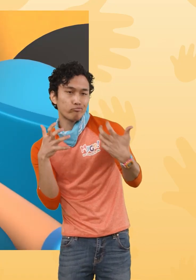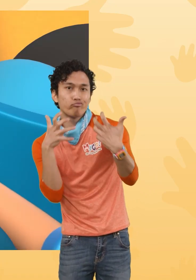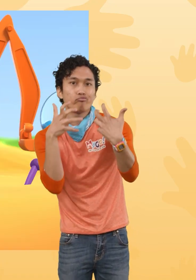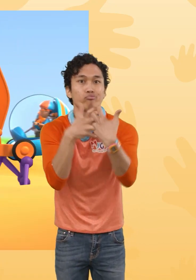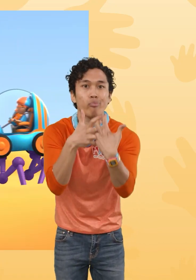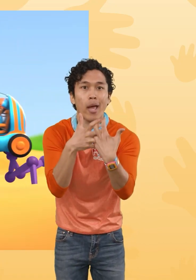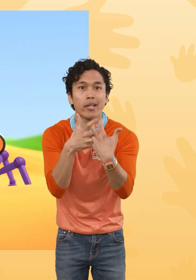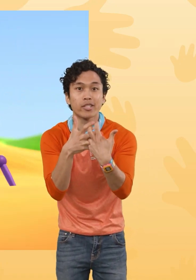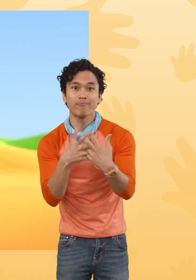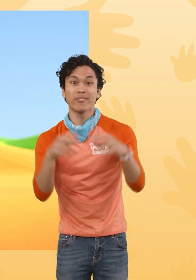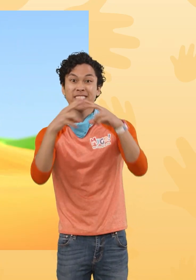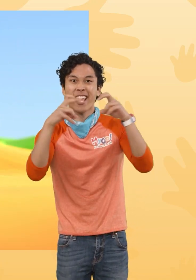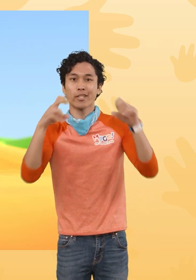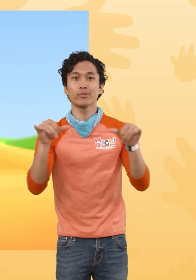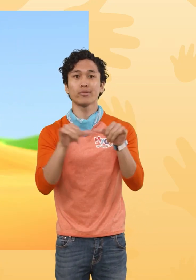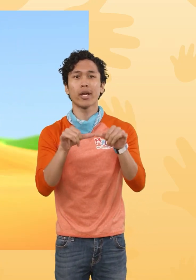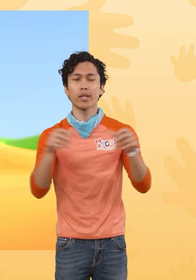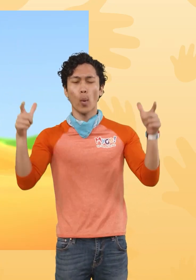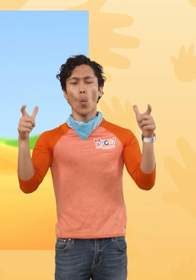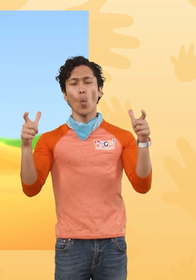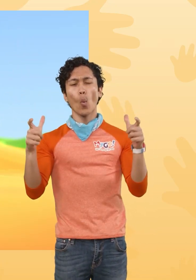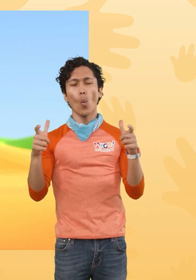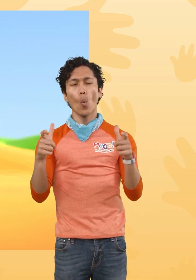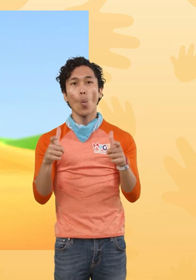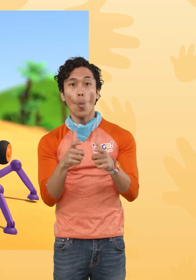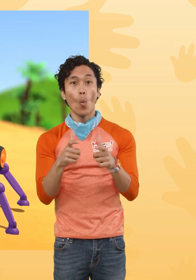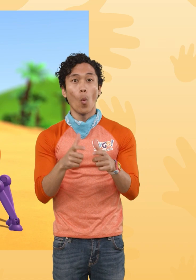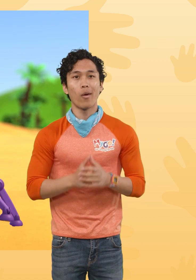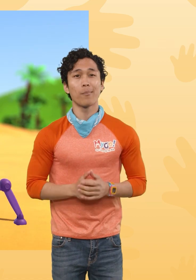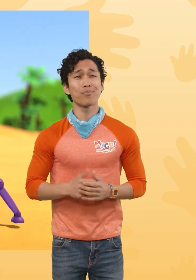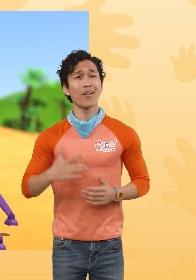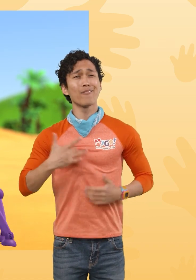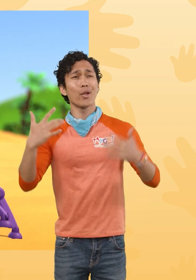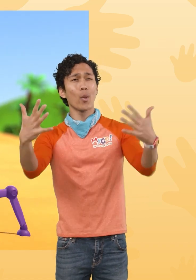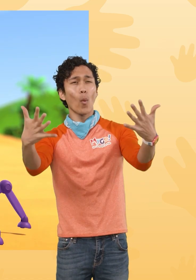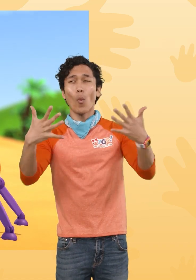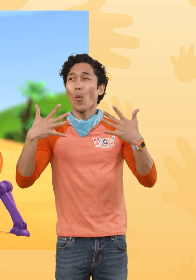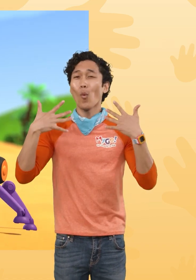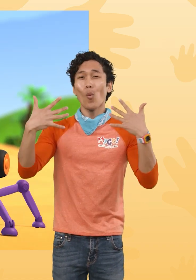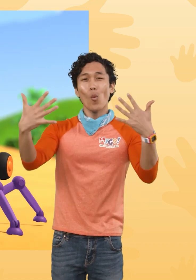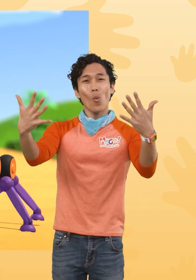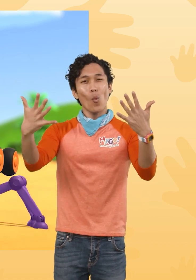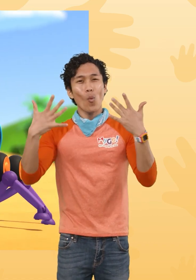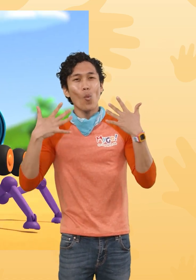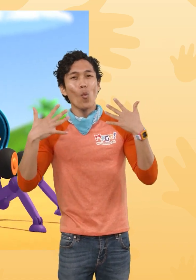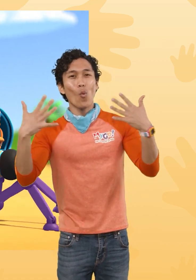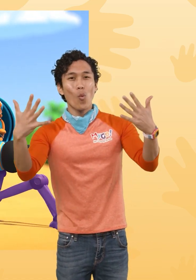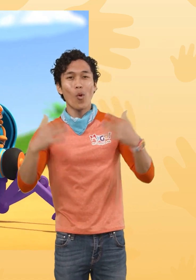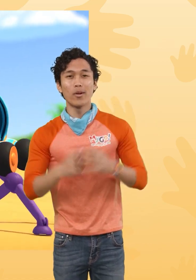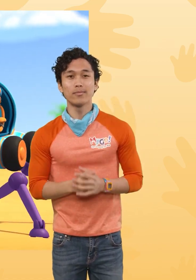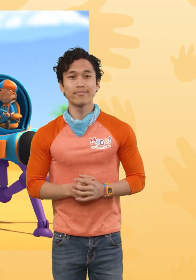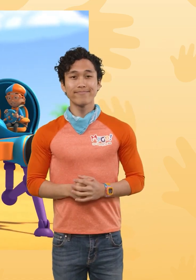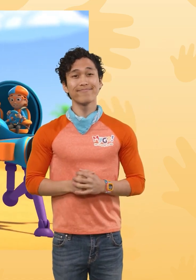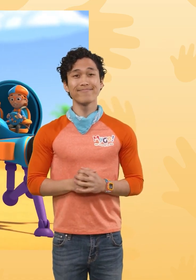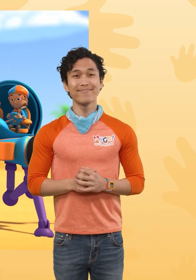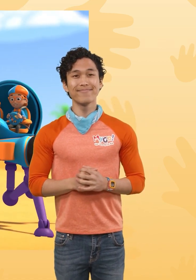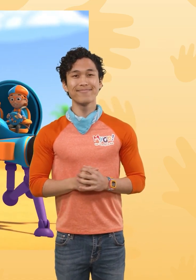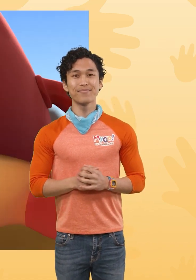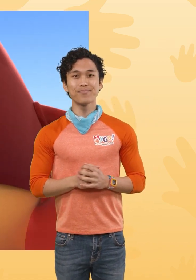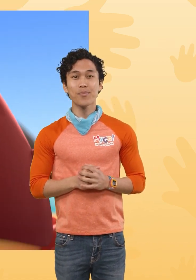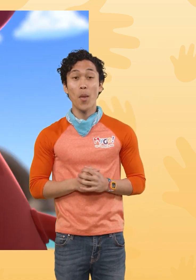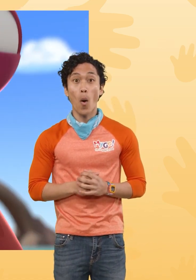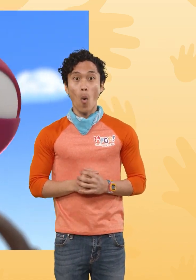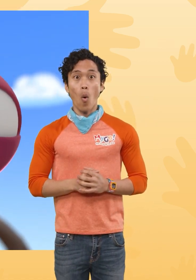ourselves sandcastle size. Shrinking down. Feel that cool ocean breeze, Tabs.